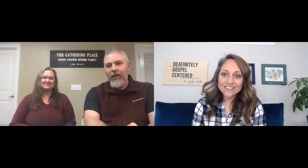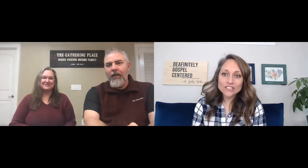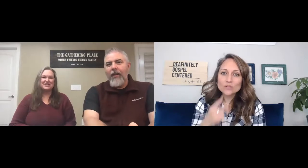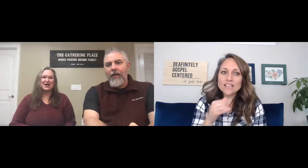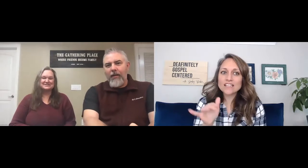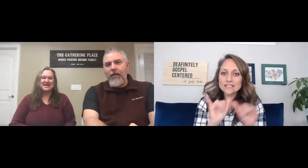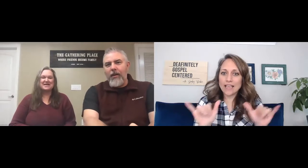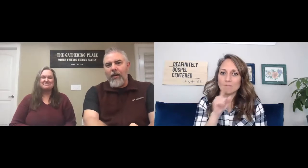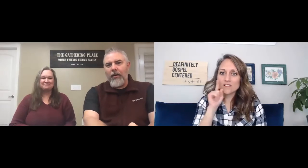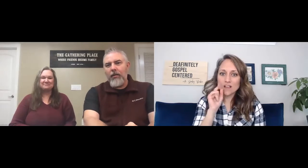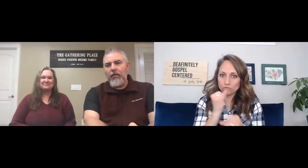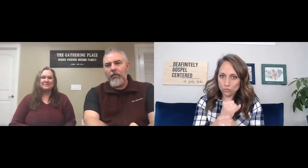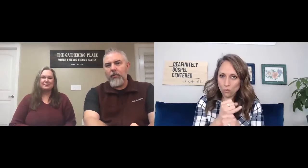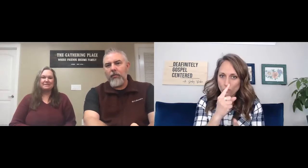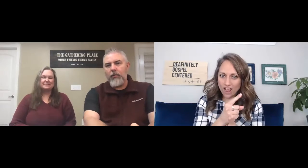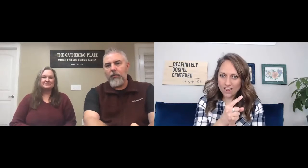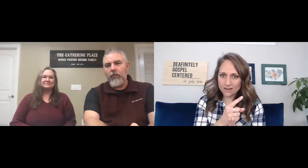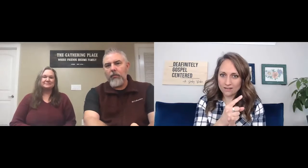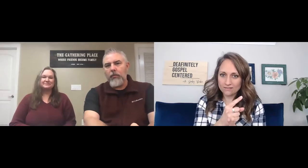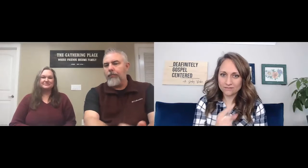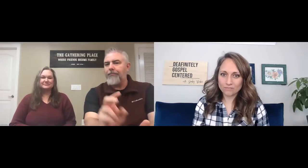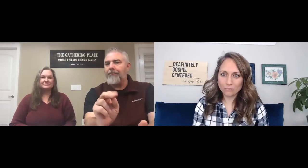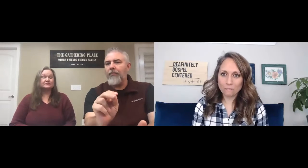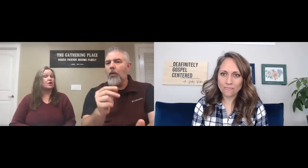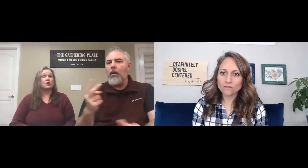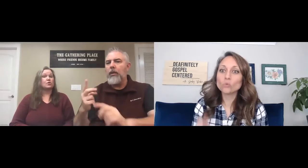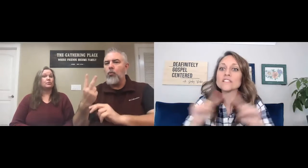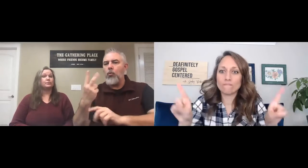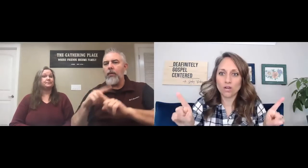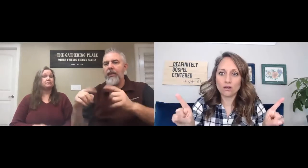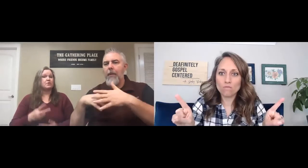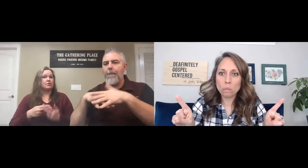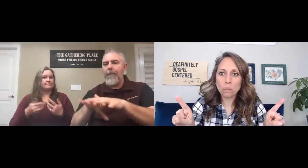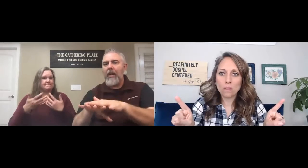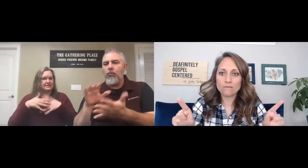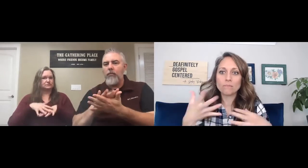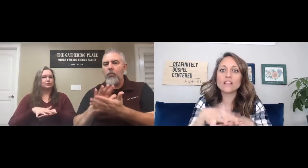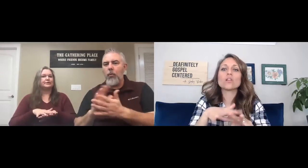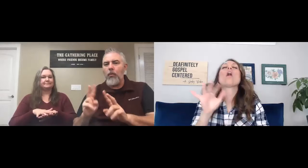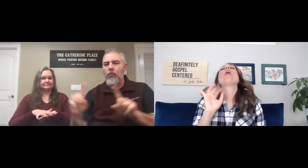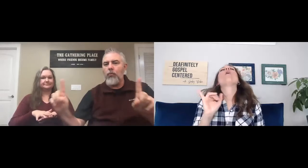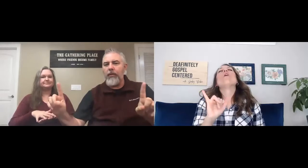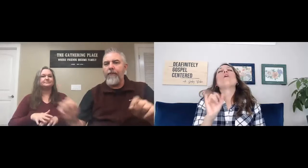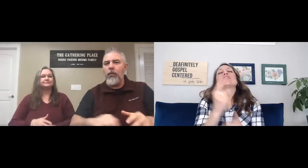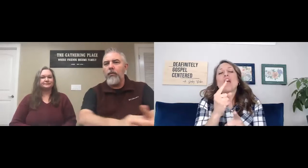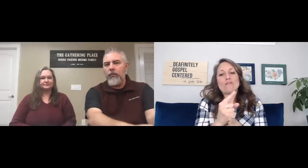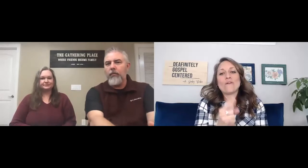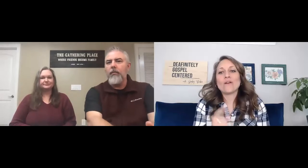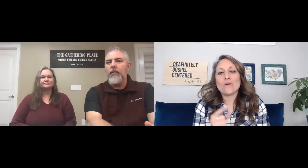Wow. You went to the same school for the deaf, right? We went to two different mainstream schools. Oh, okay. You